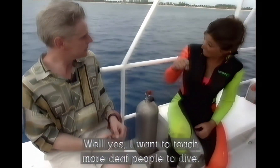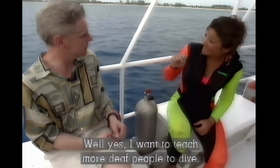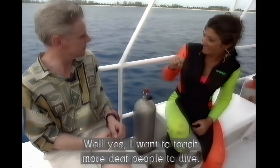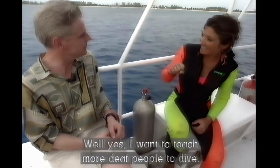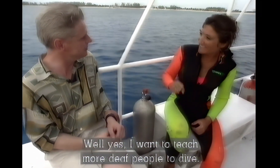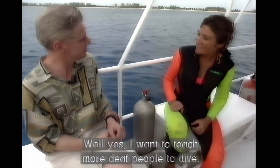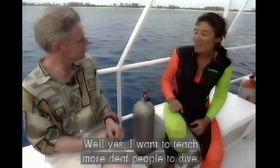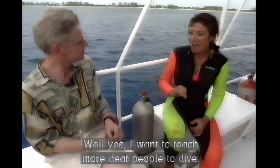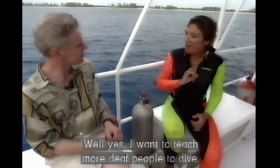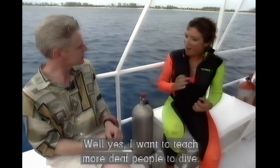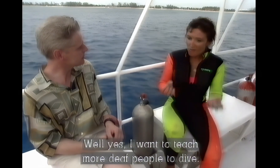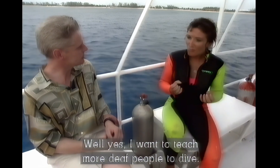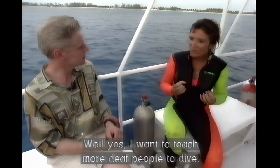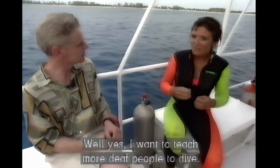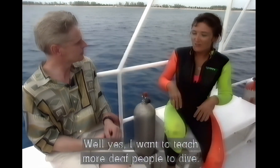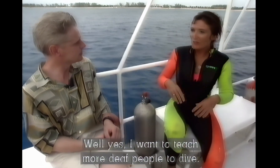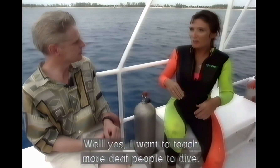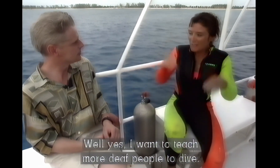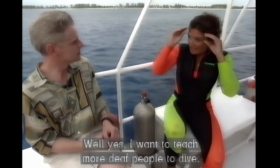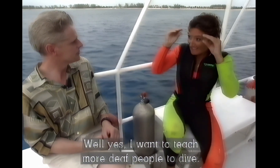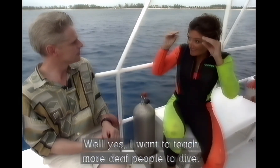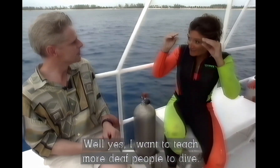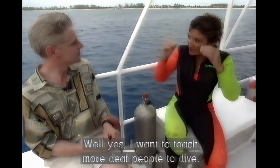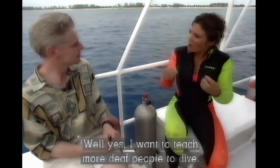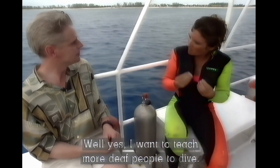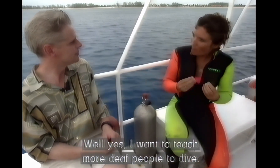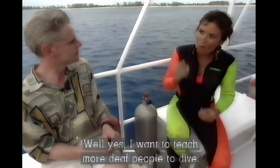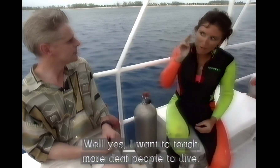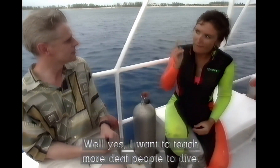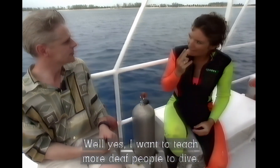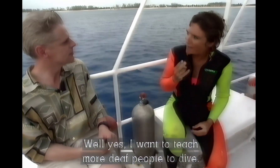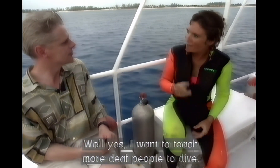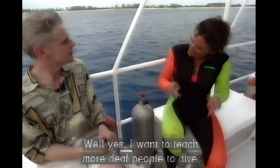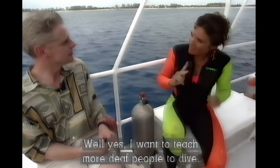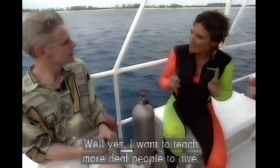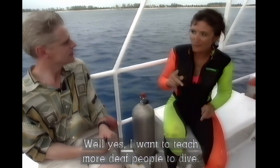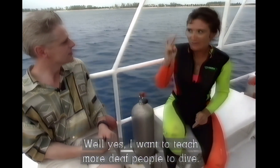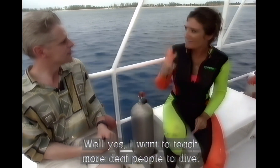Well, yes, I want to teach more deaf people to dive.